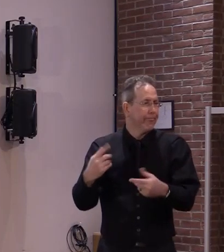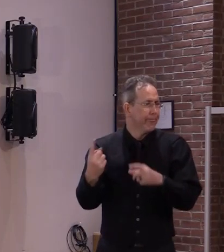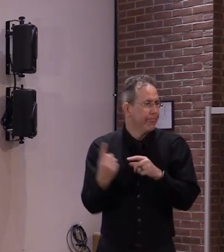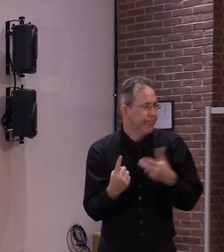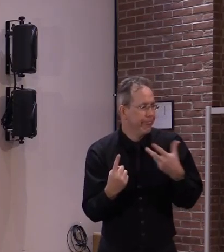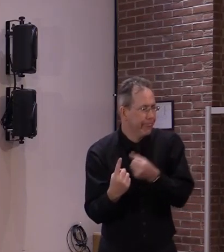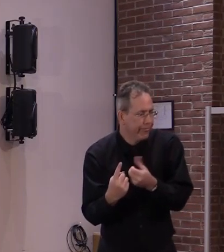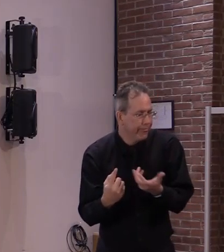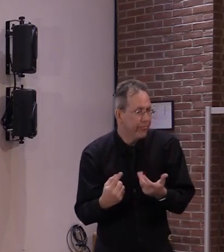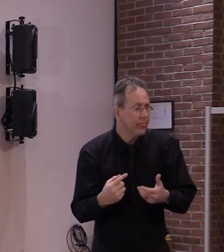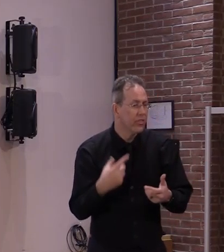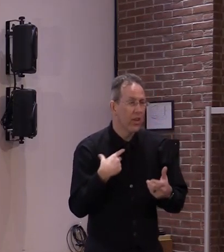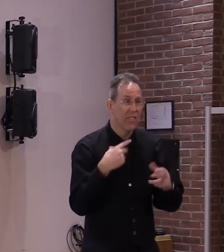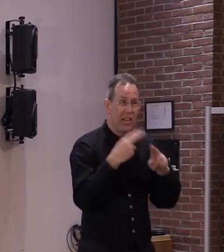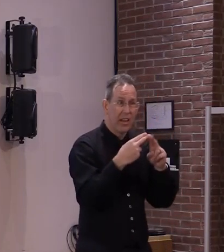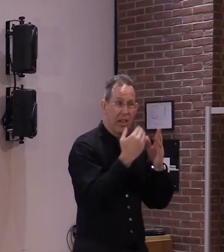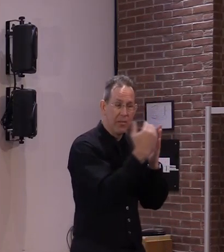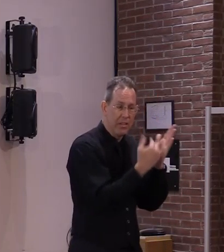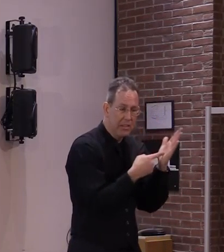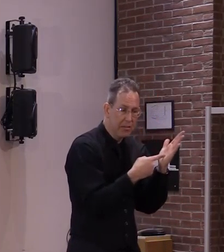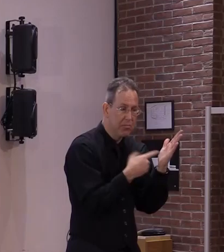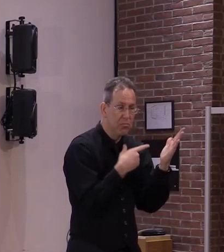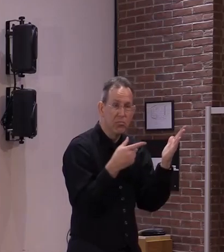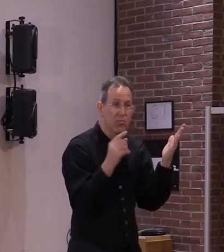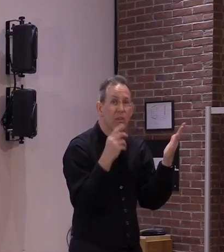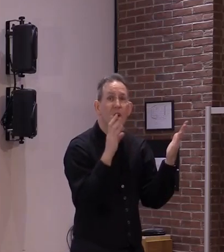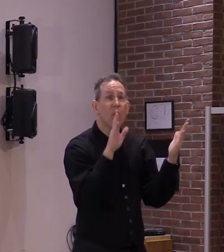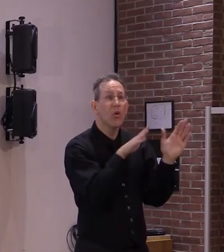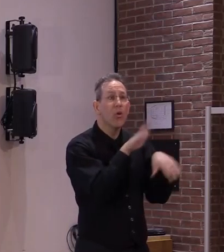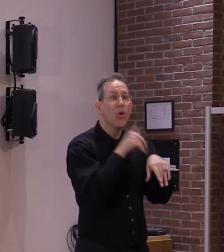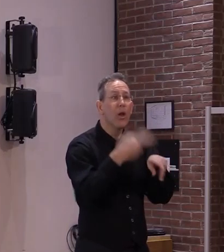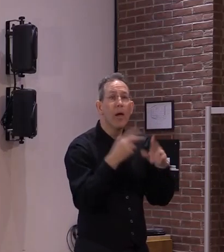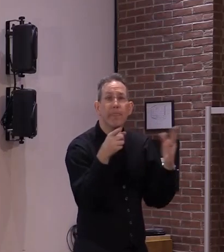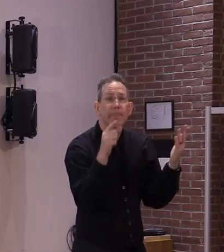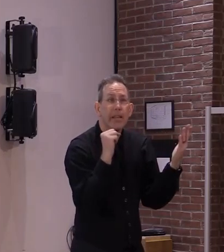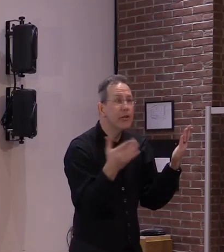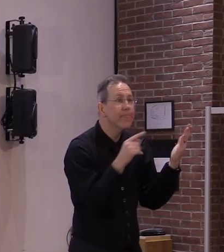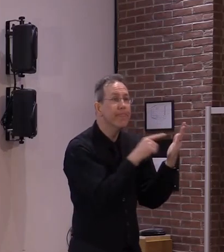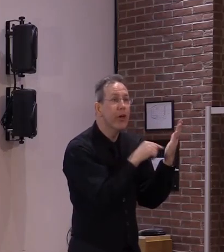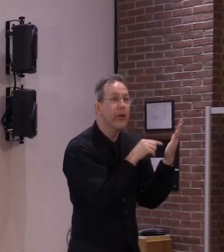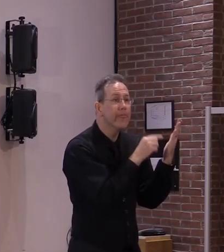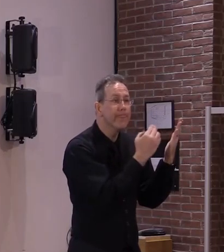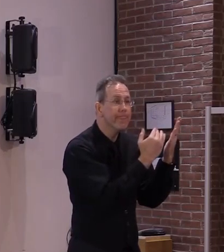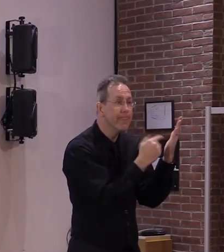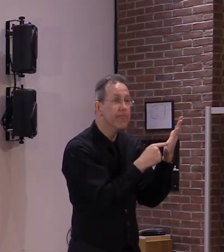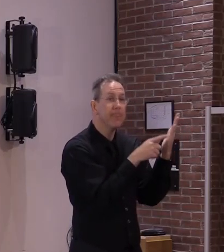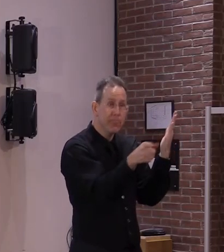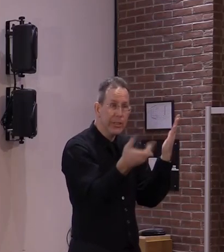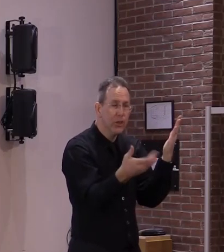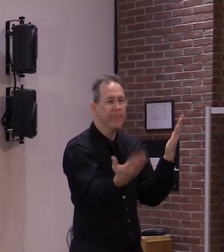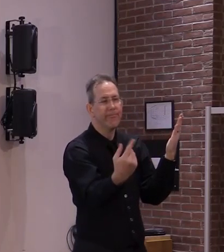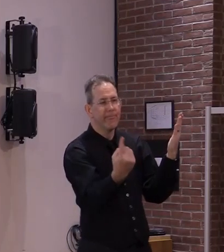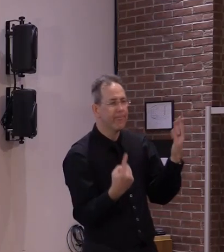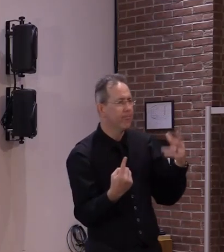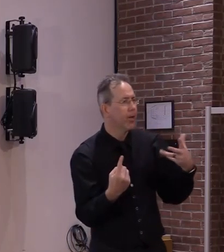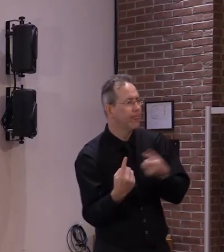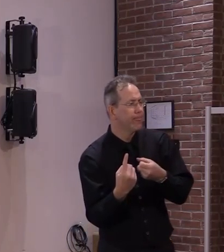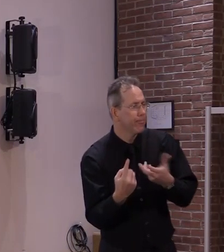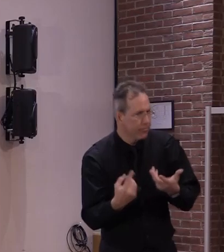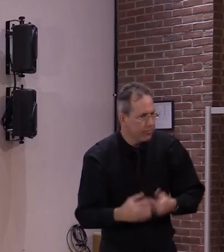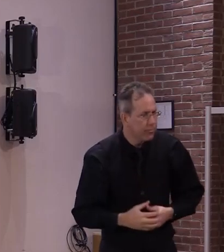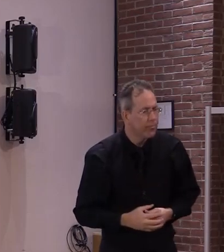next phase that you go to. And then lastly, and only lastly, would you go to somebody